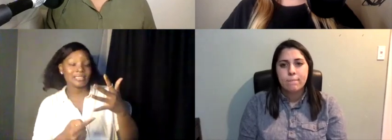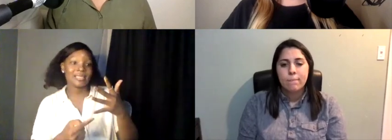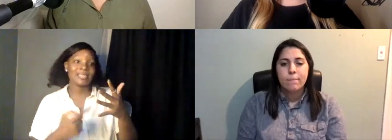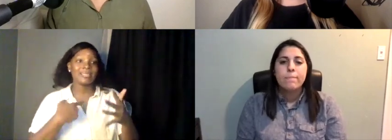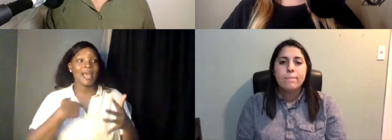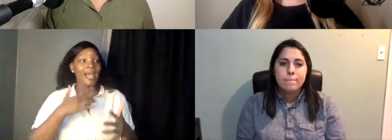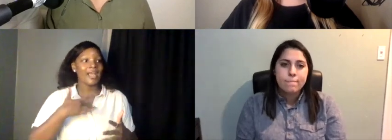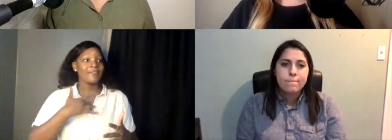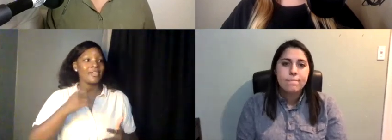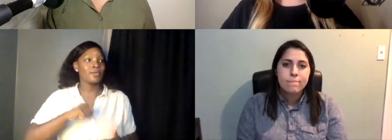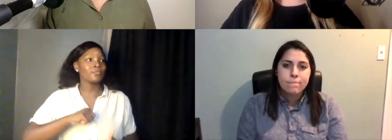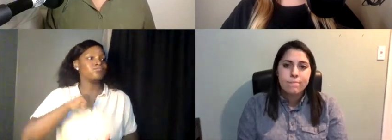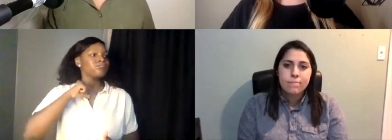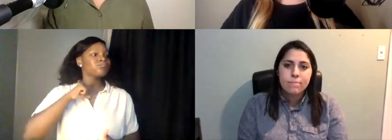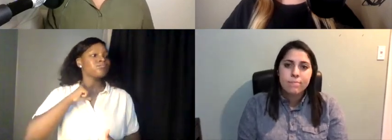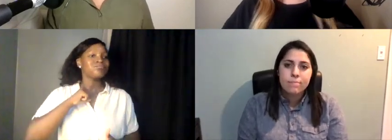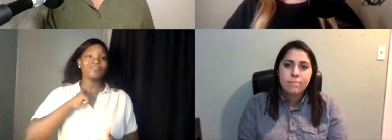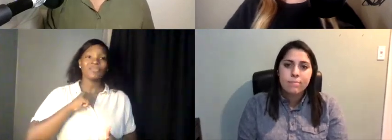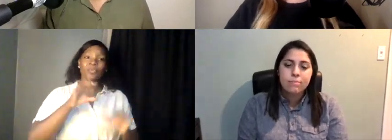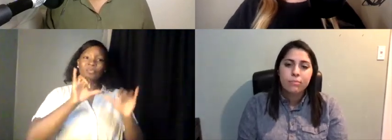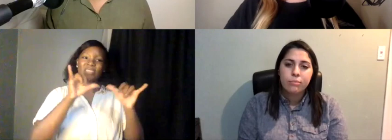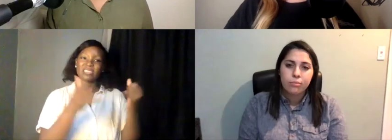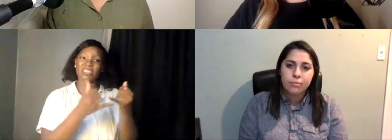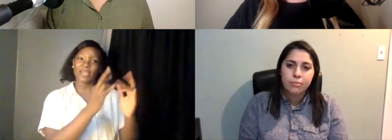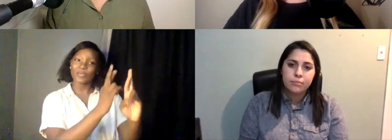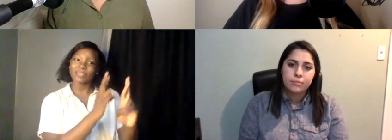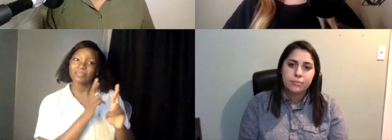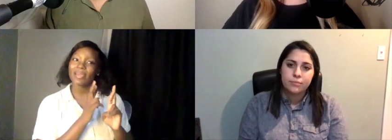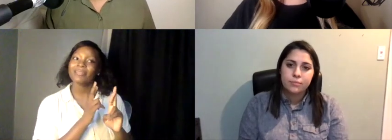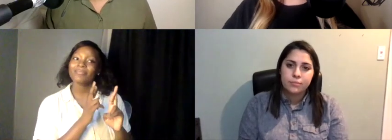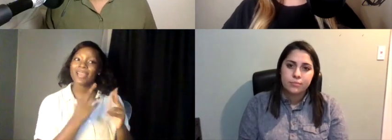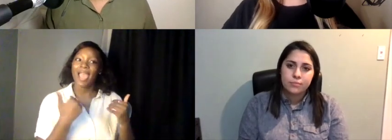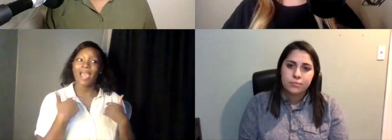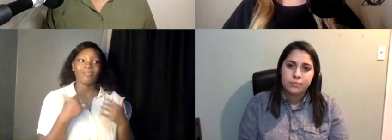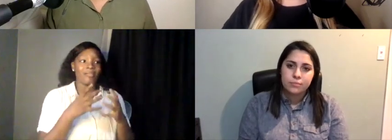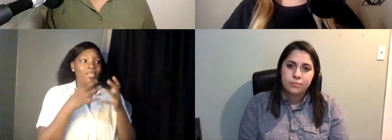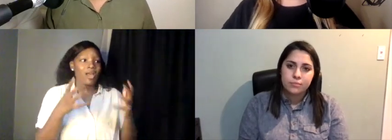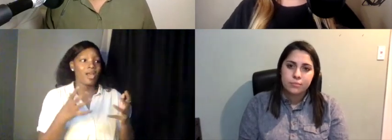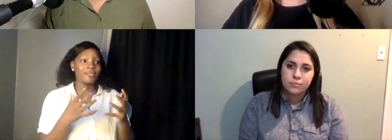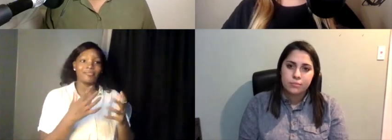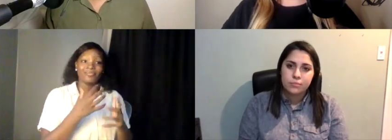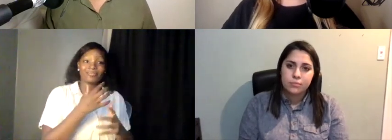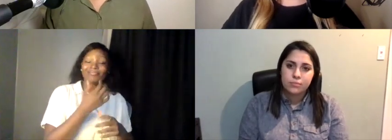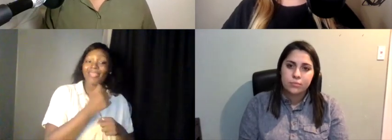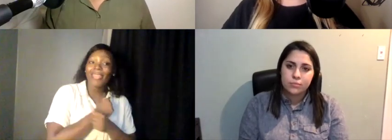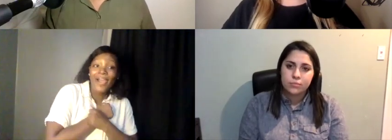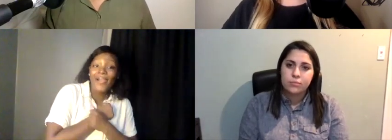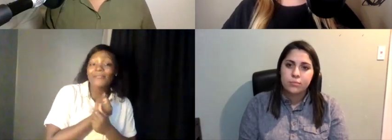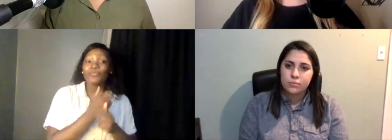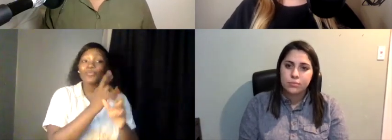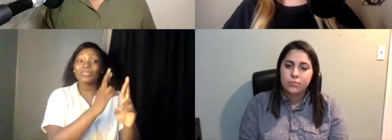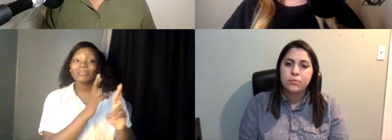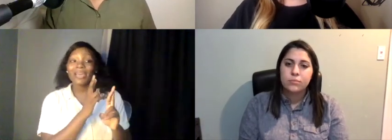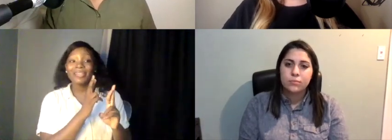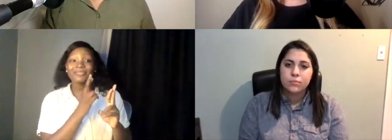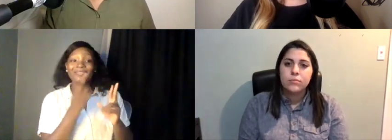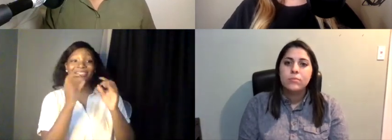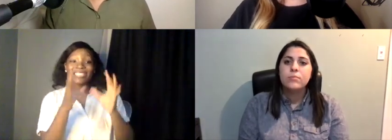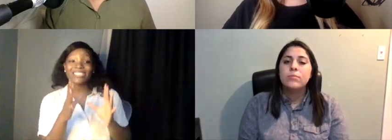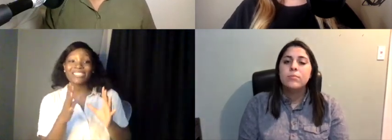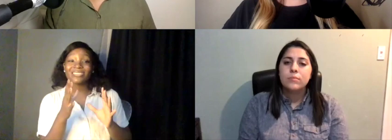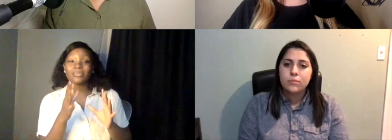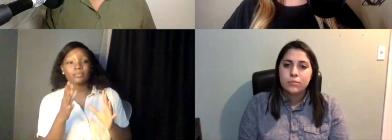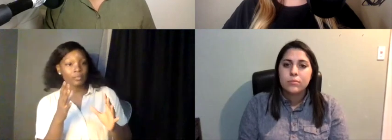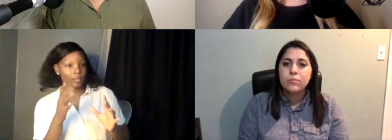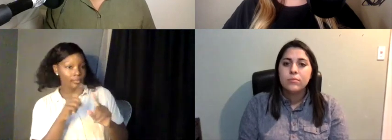Like, people have a lot of, you know, love and support for teachers, even though they don't pay us enough. But, you know, we get the hand